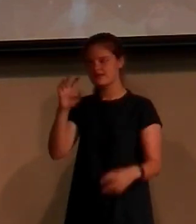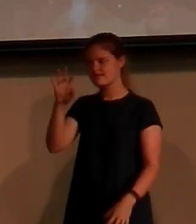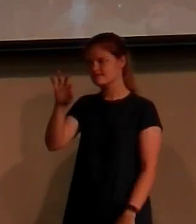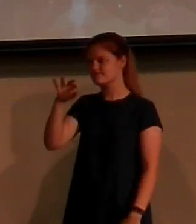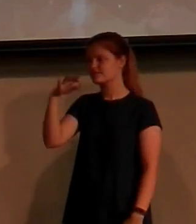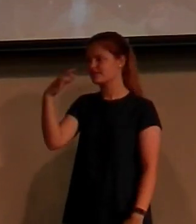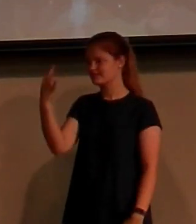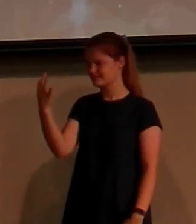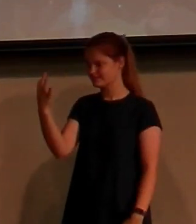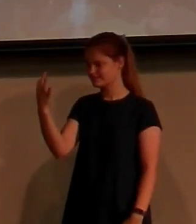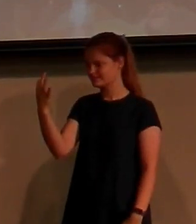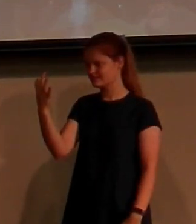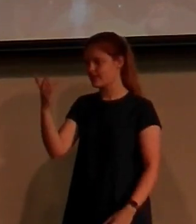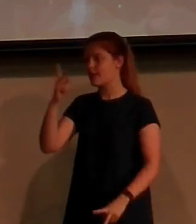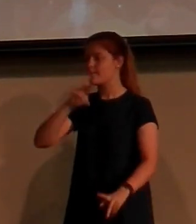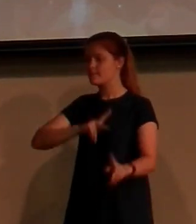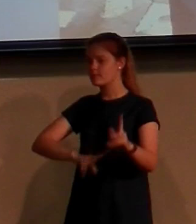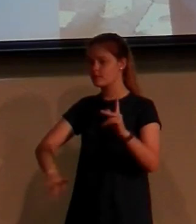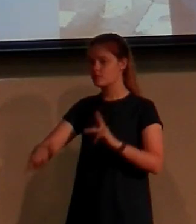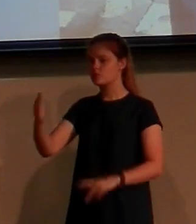that we know for years.